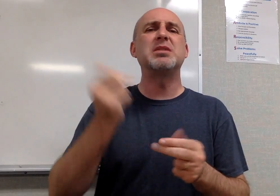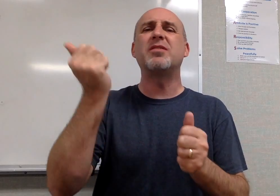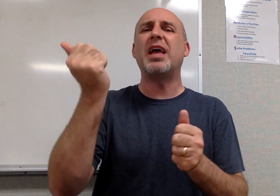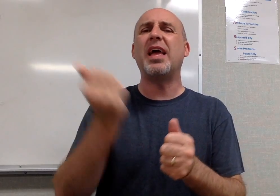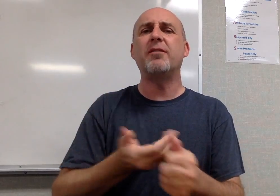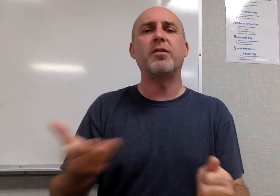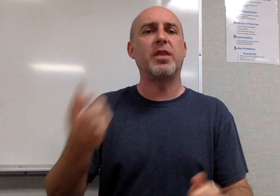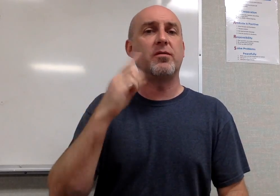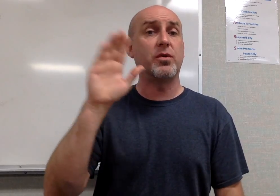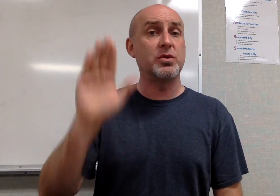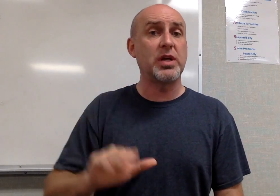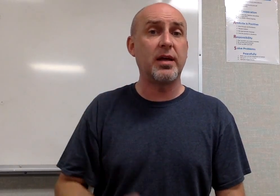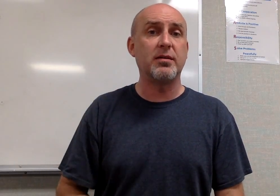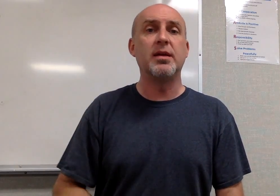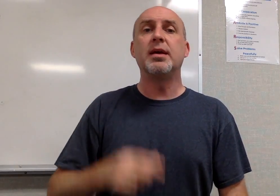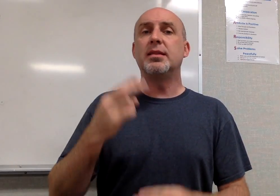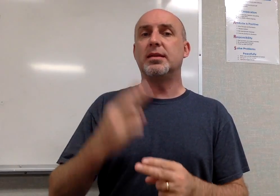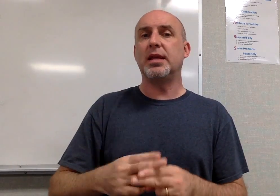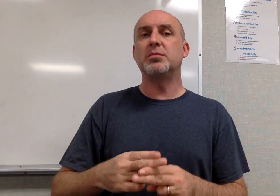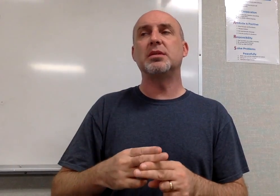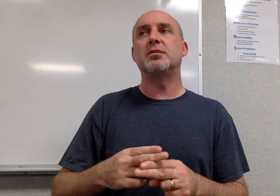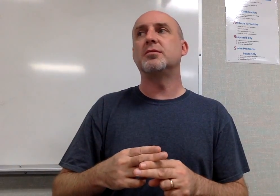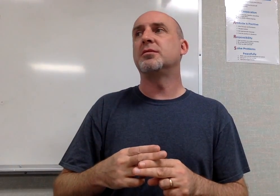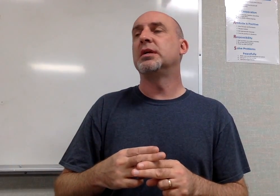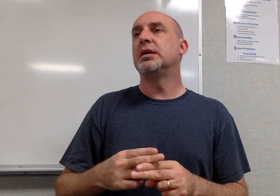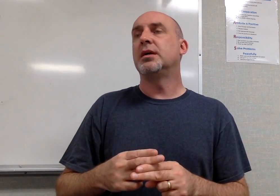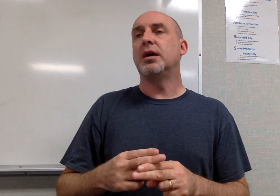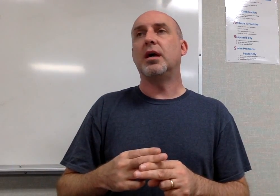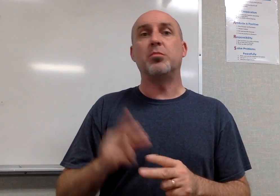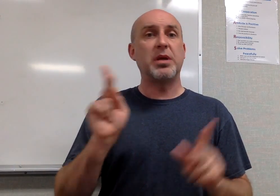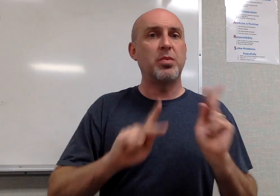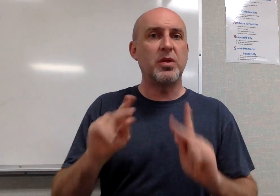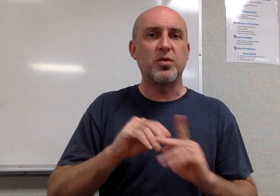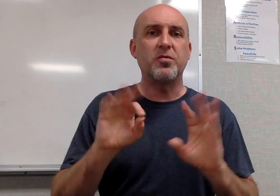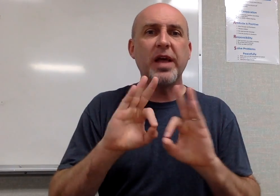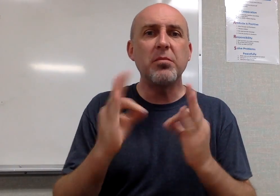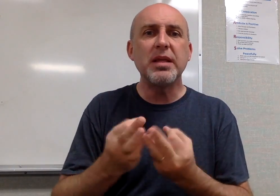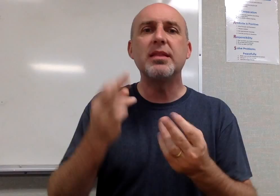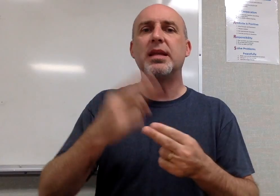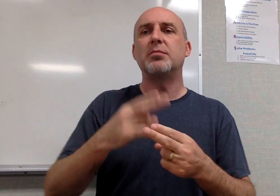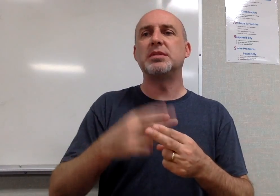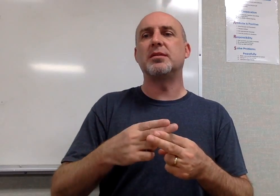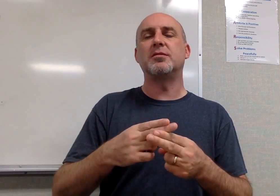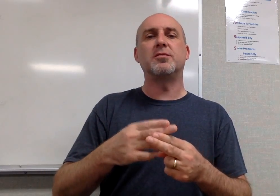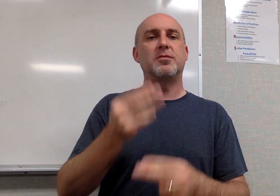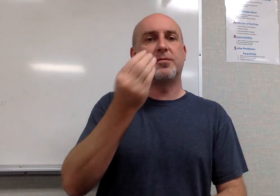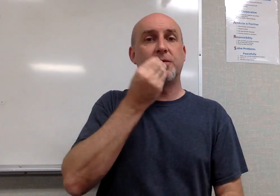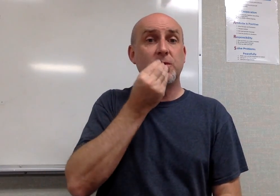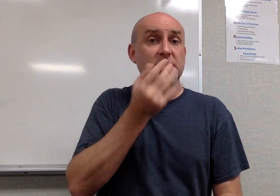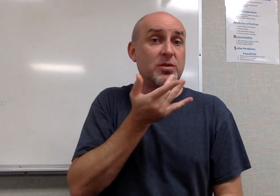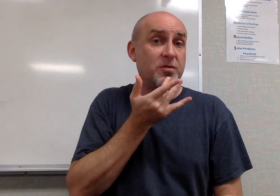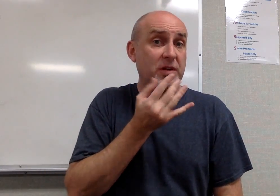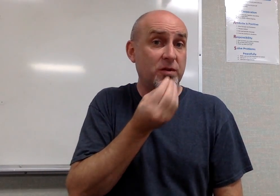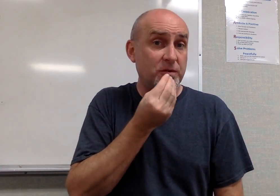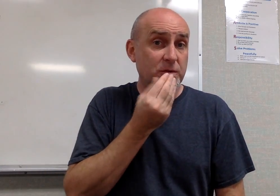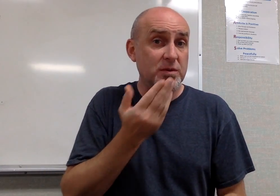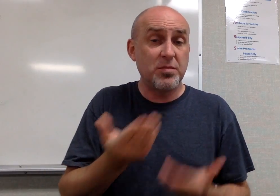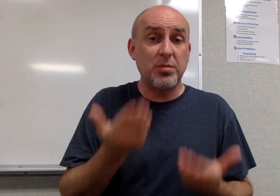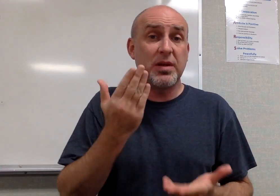of everything for your child. The names of people in your family, the names of foods that are favorite foods.